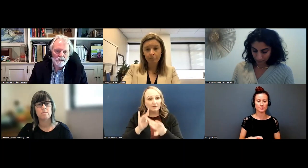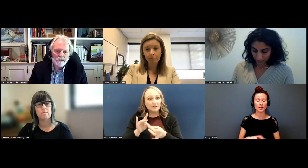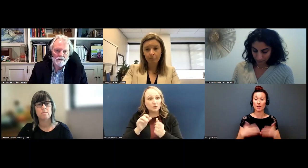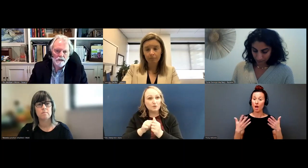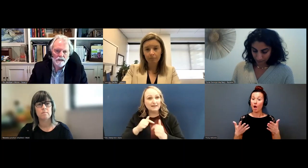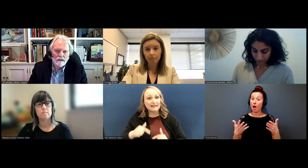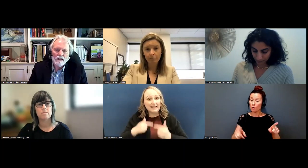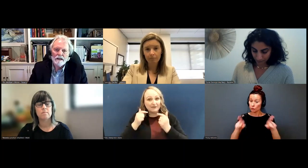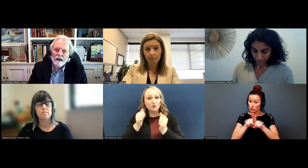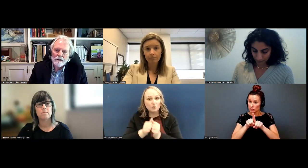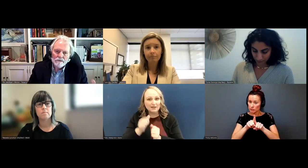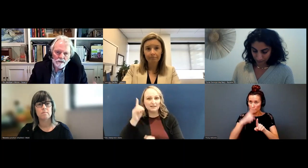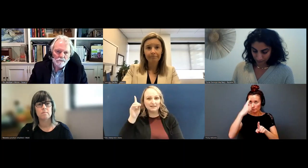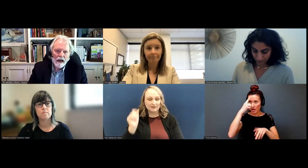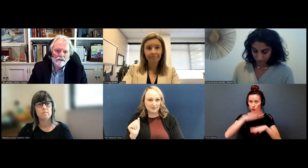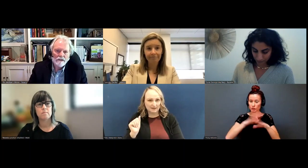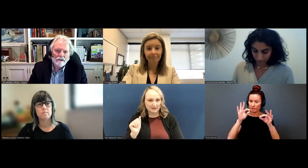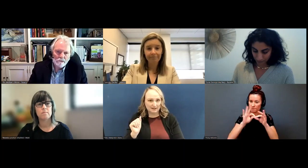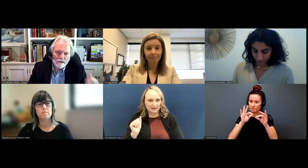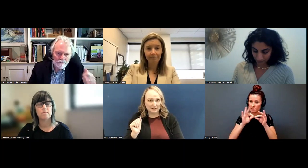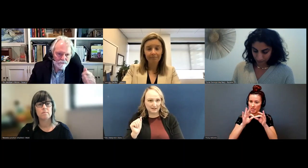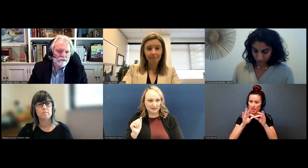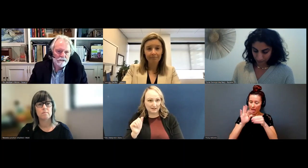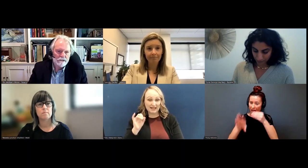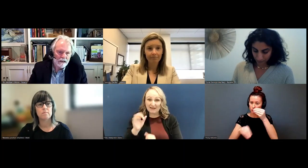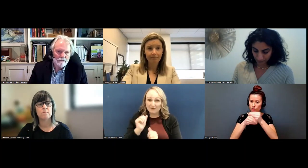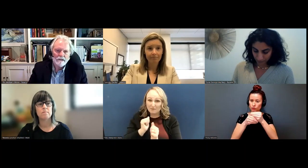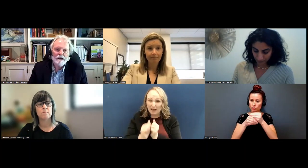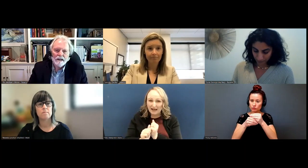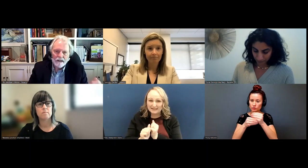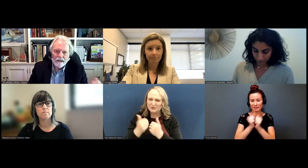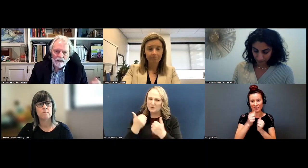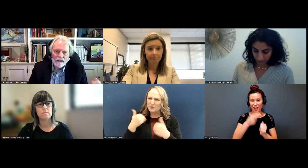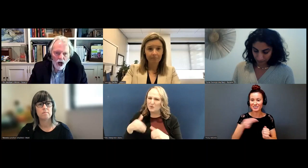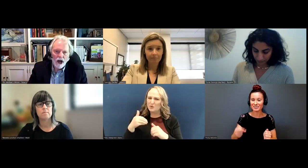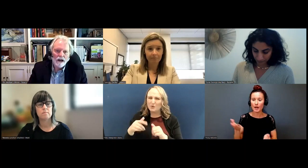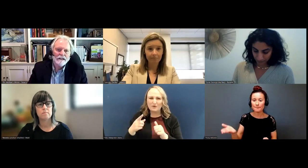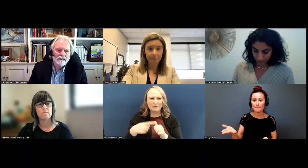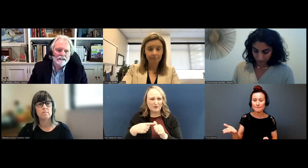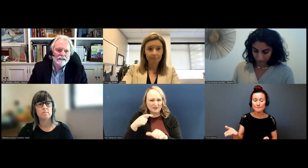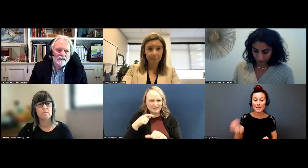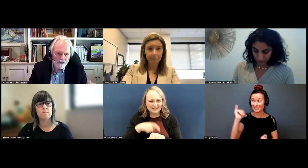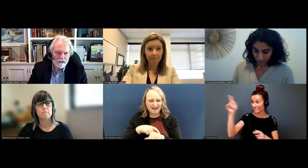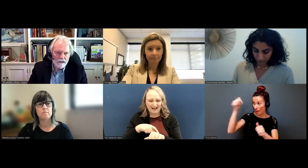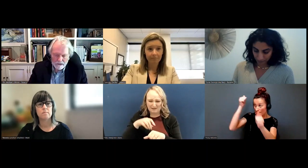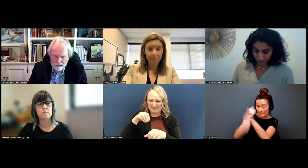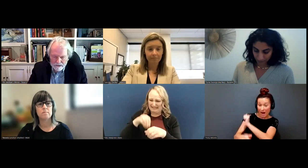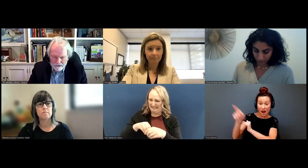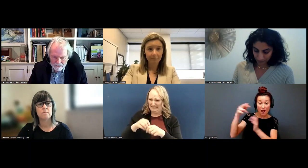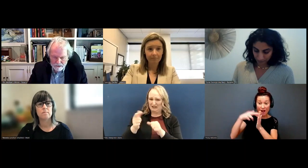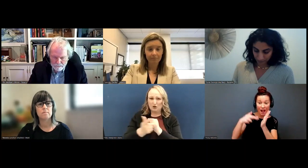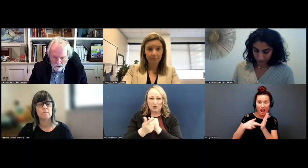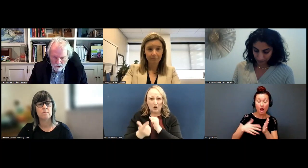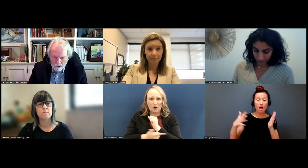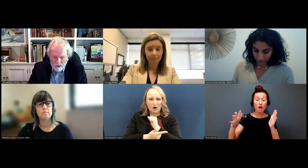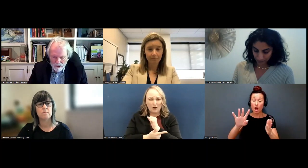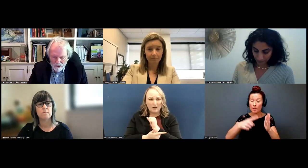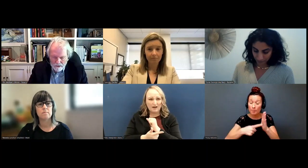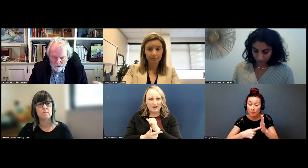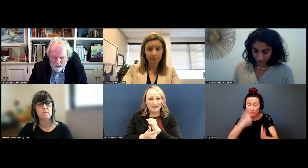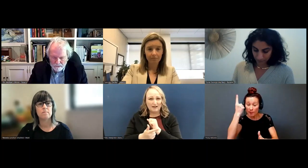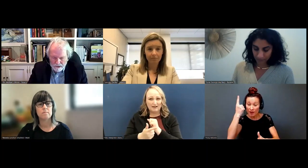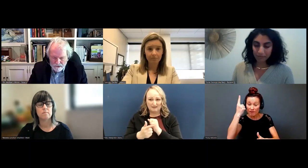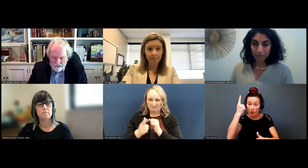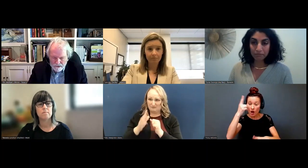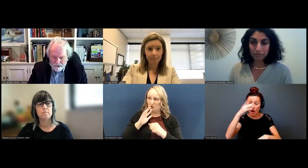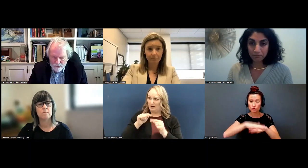living with a disability. Now, if this passes, this will be the first time in law, in the federal level, that's spoken to.